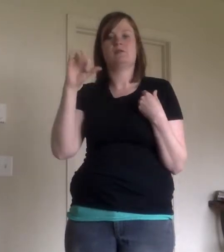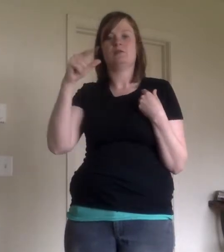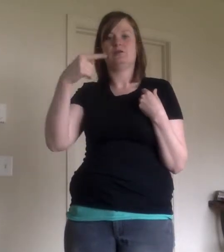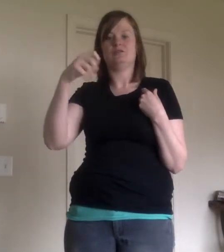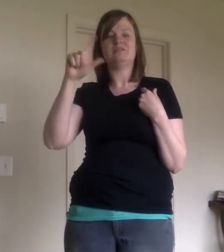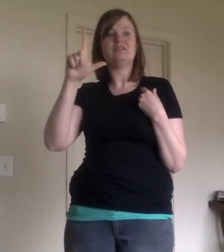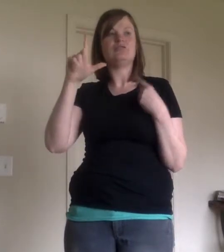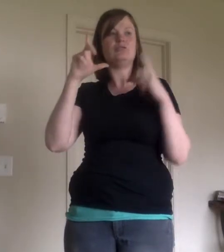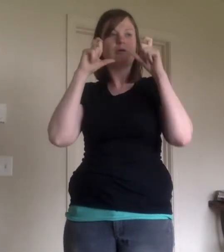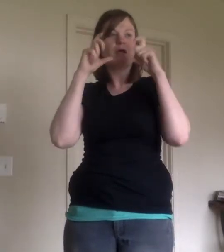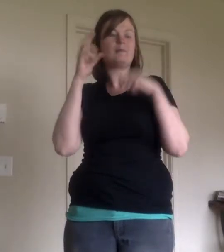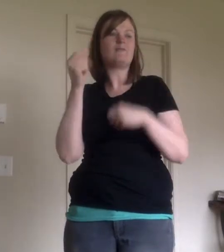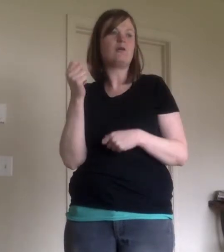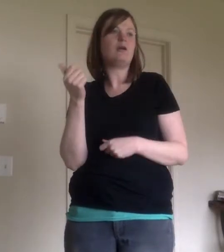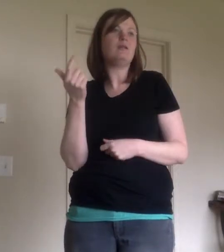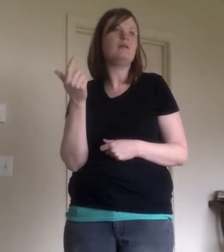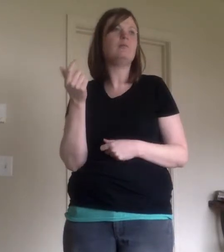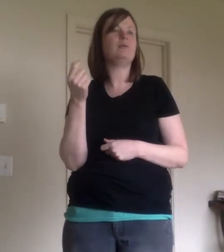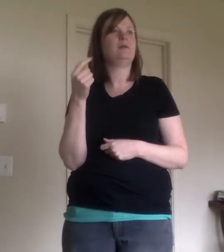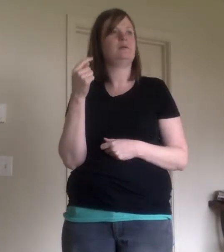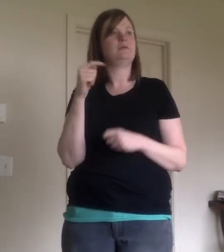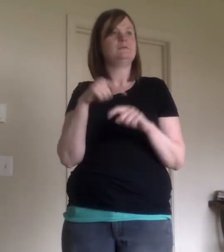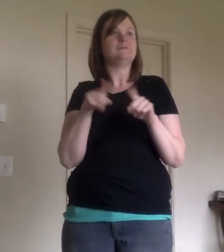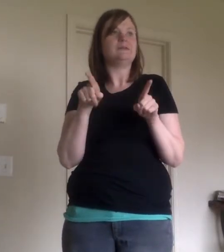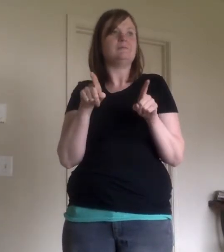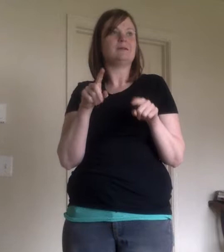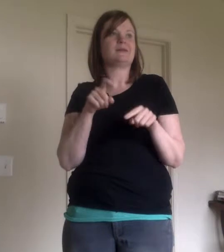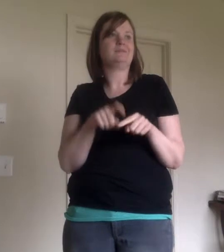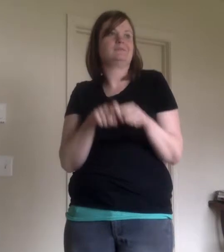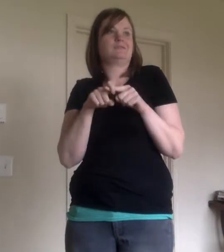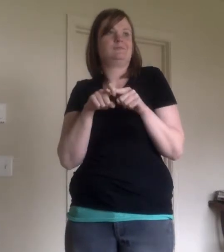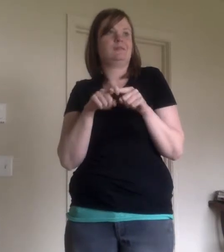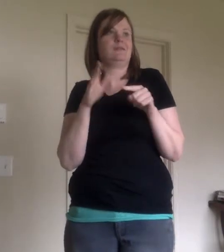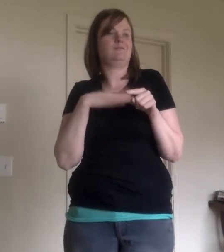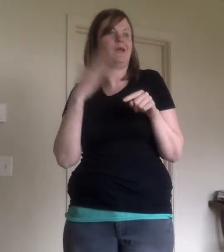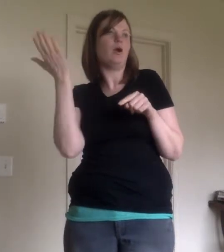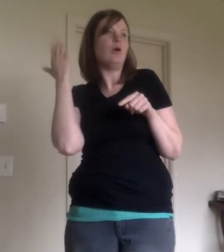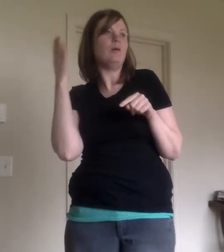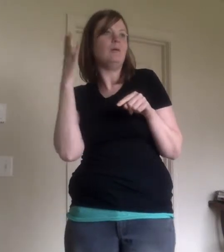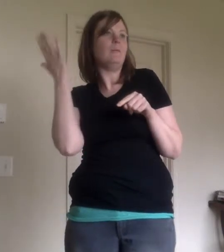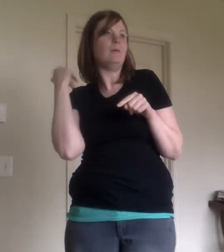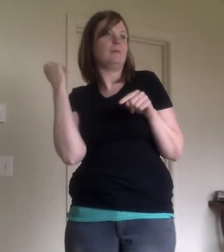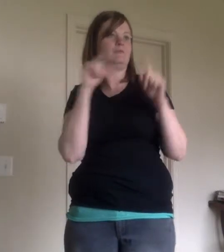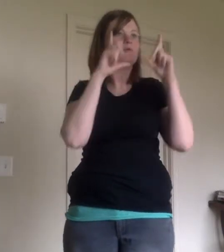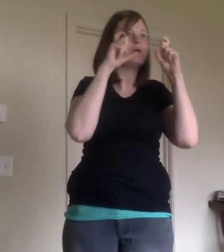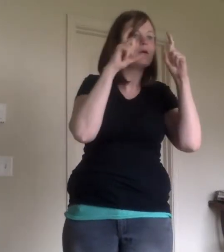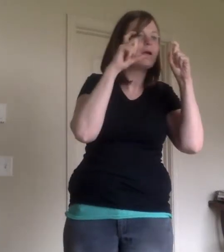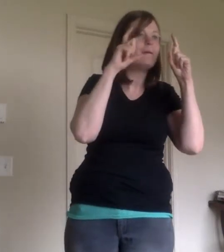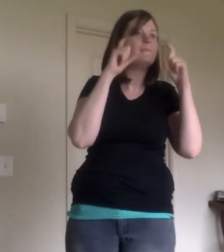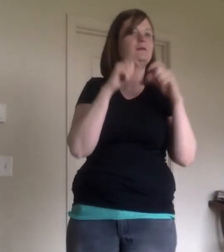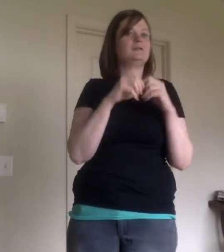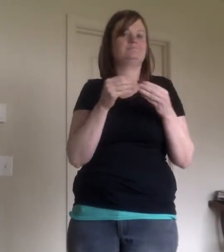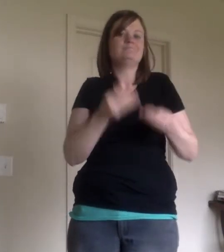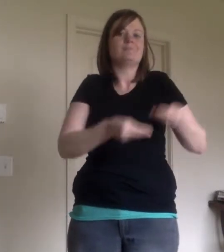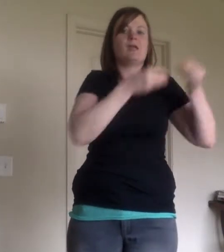taking photographs, I just got fed up with it. I gave my digital camera to my mother, and I picked up my film camera again and started